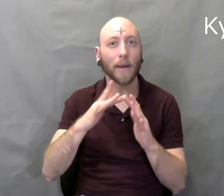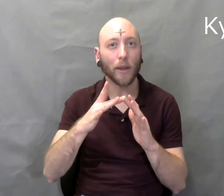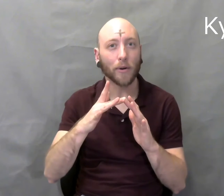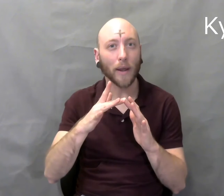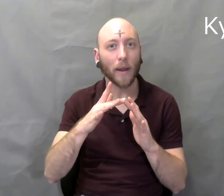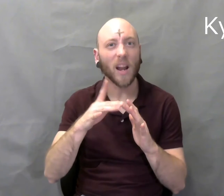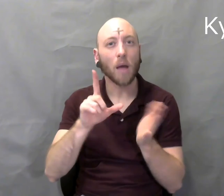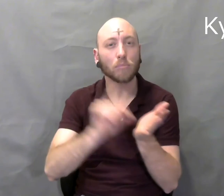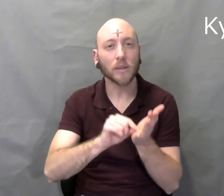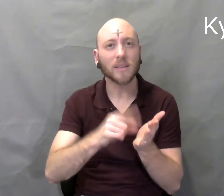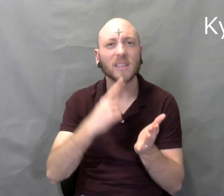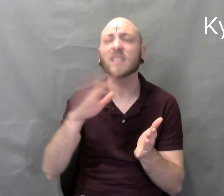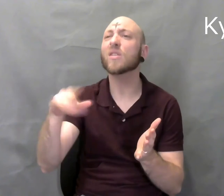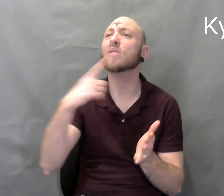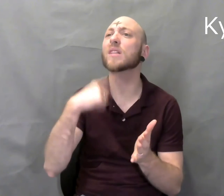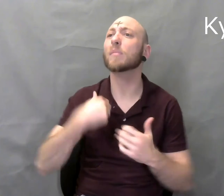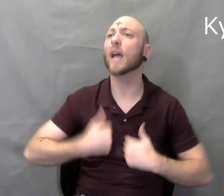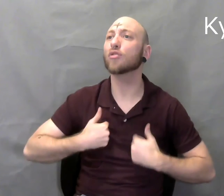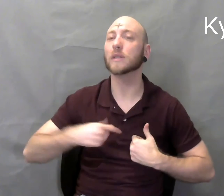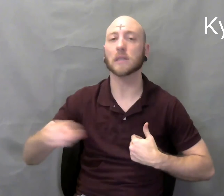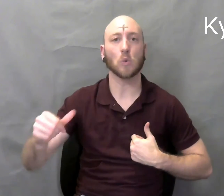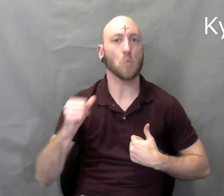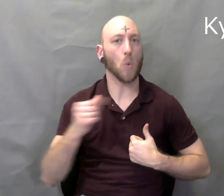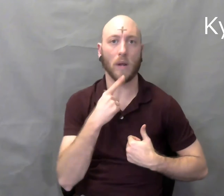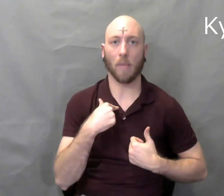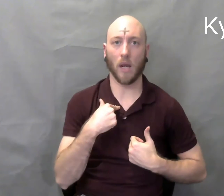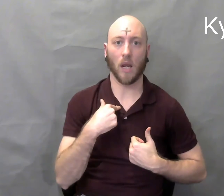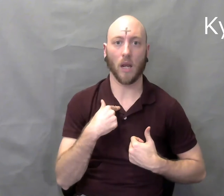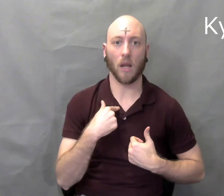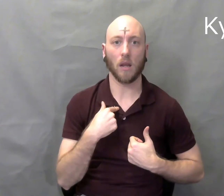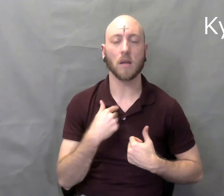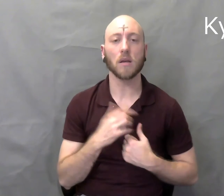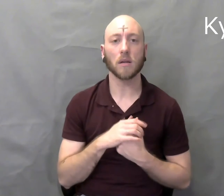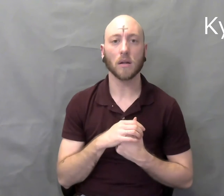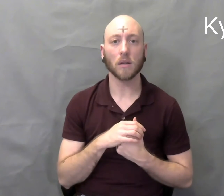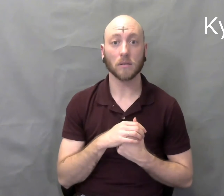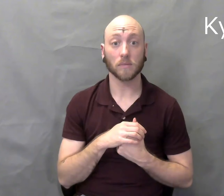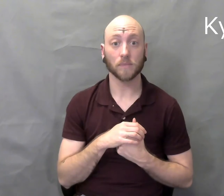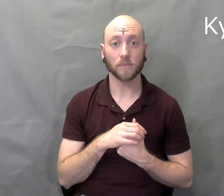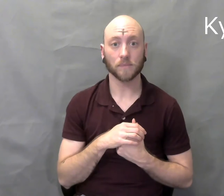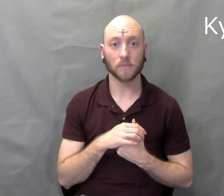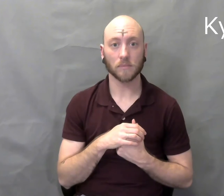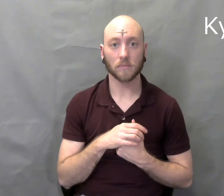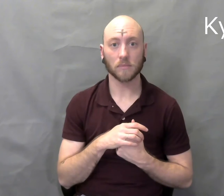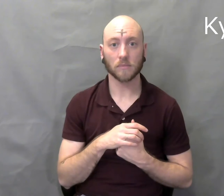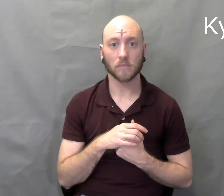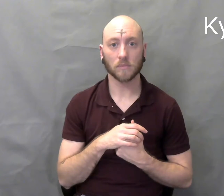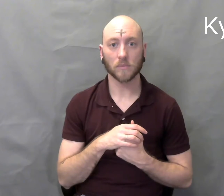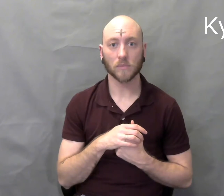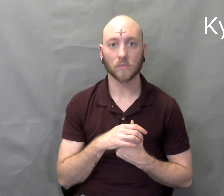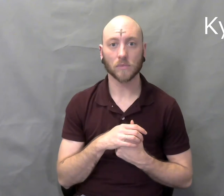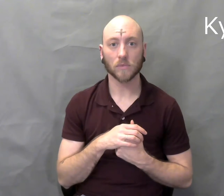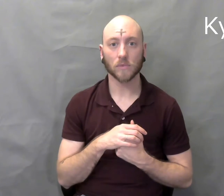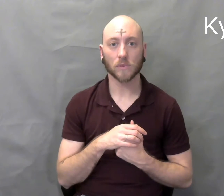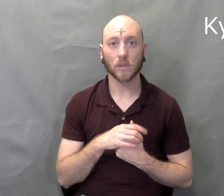I was like, just tell me your address. And he was refused to give me address, but he would give me directions. Well, I would get the text messages late, so I had to keep